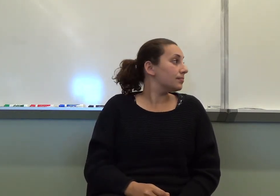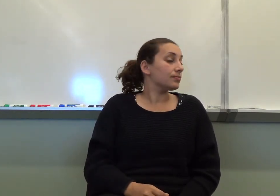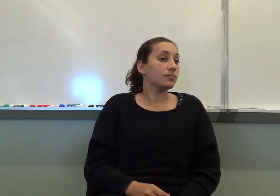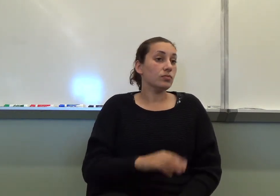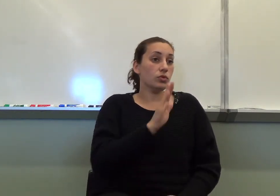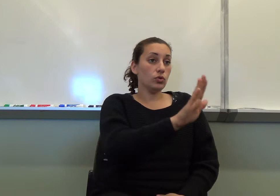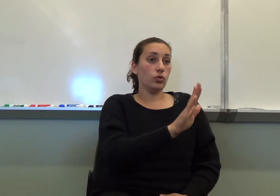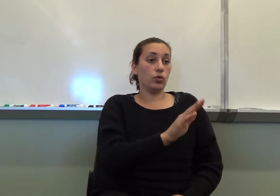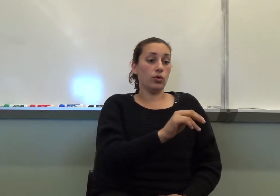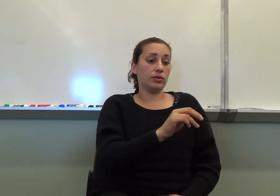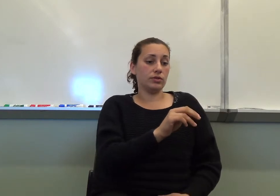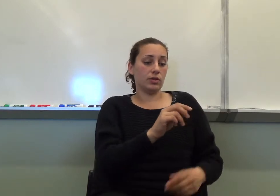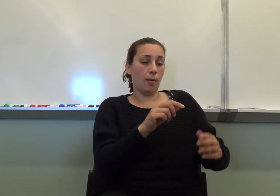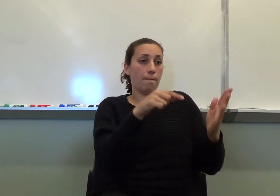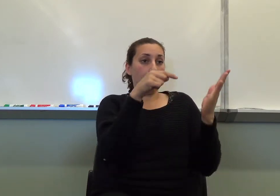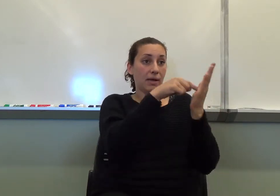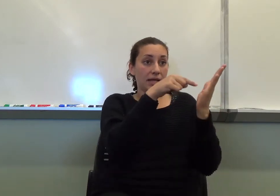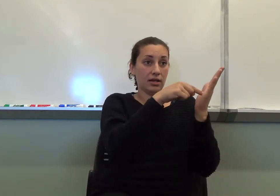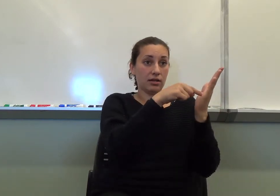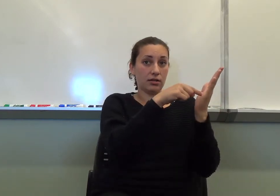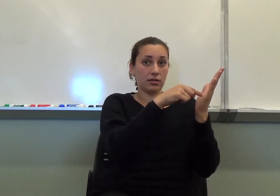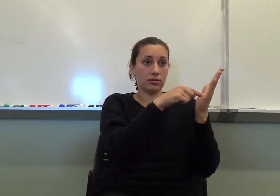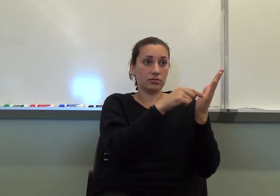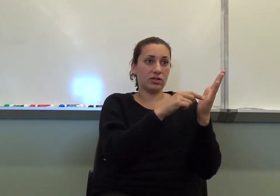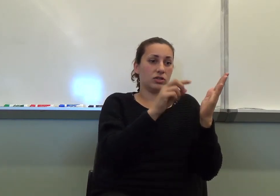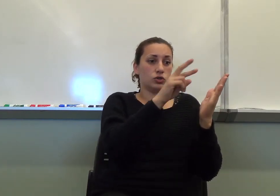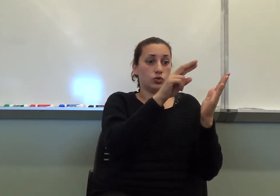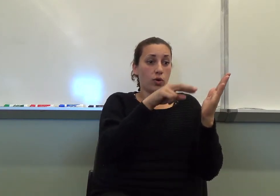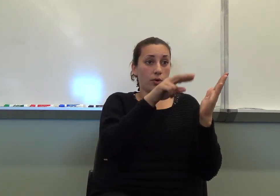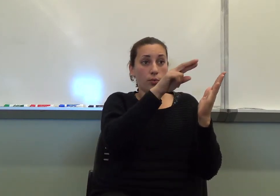button is not a button on the calculator. Quiet and talk.